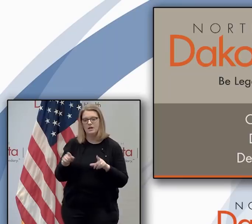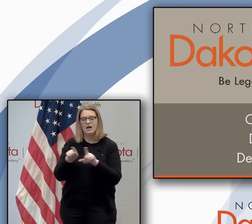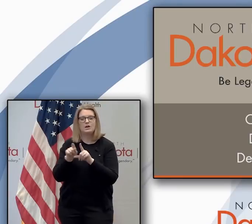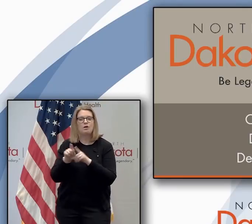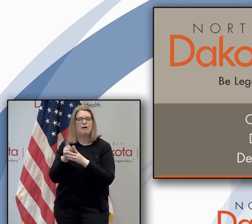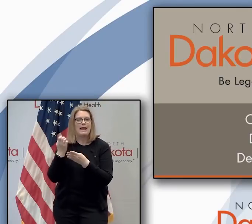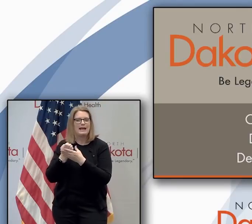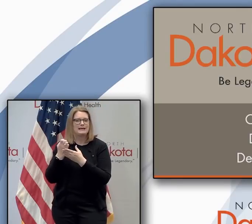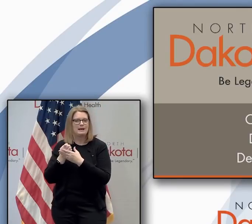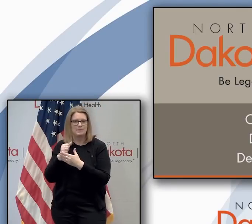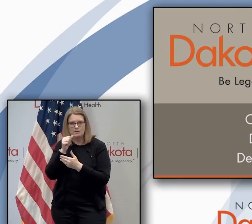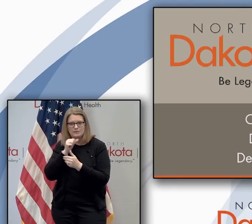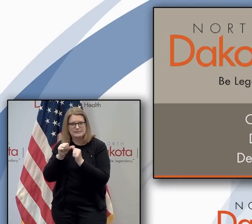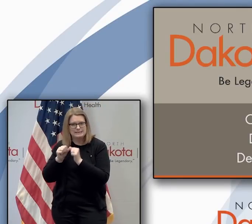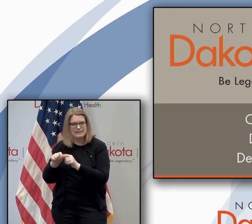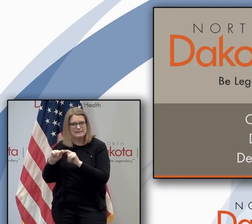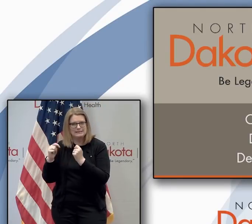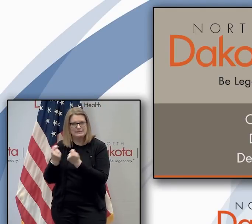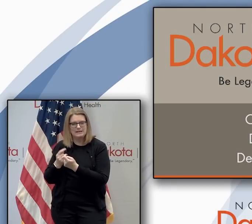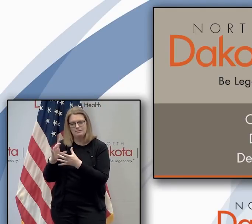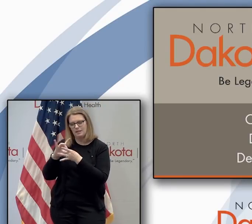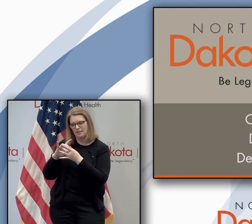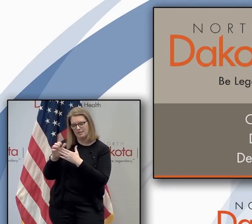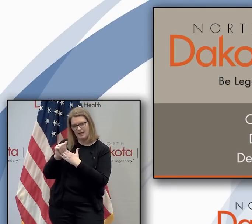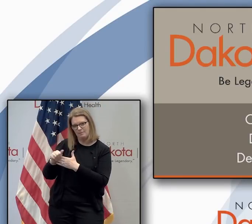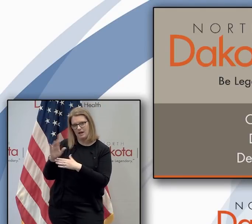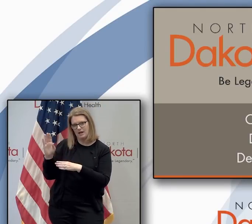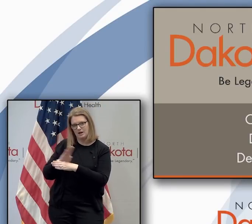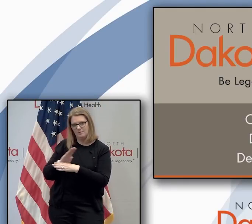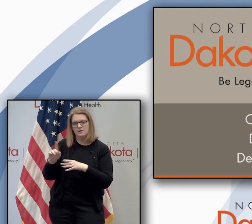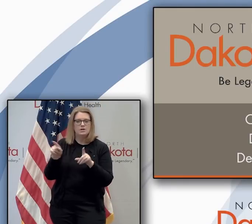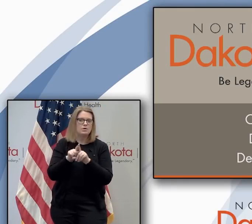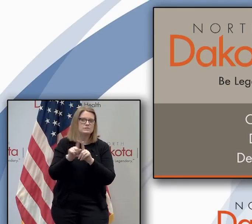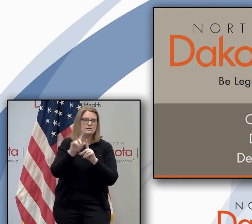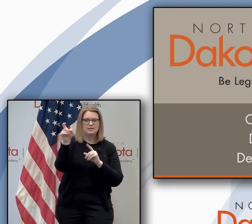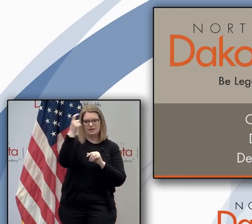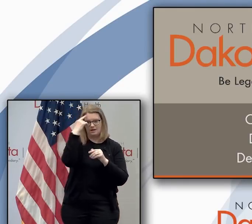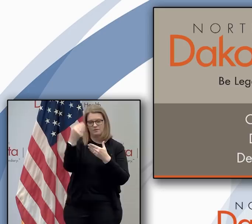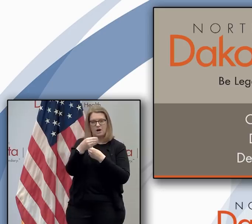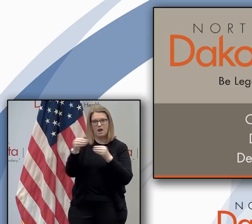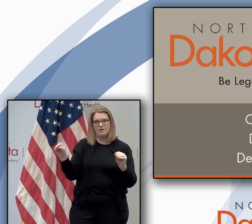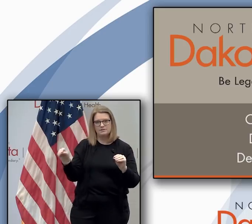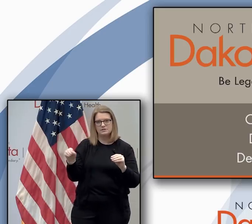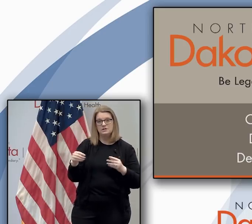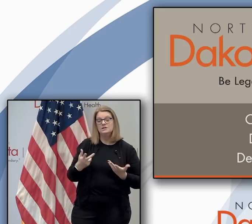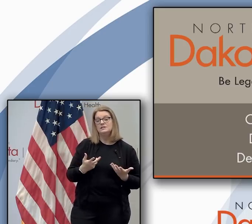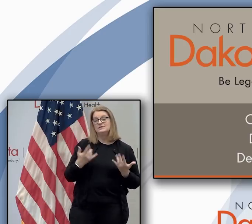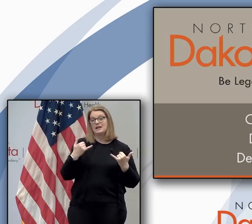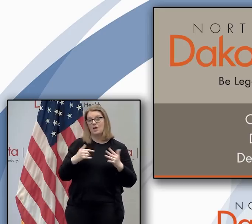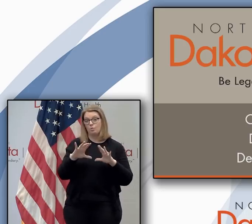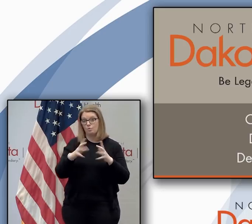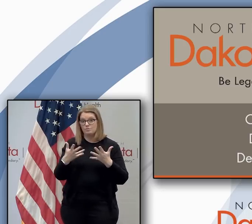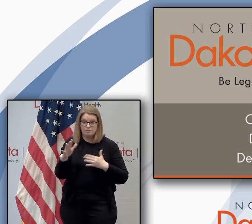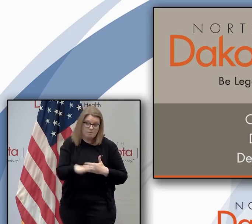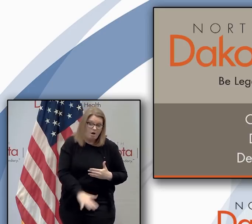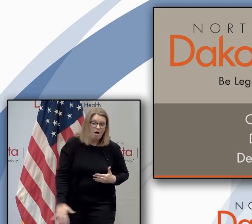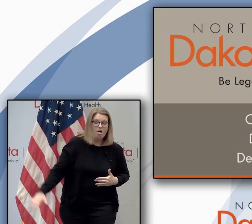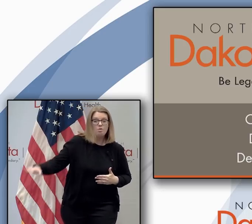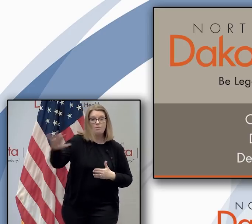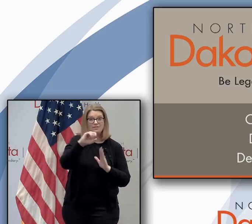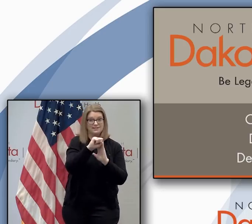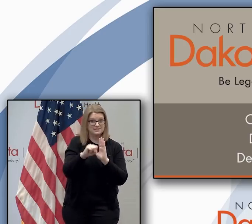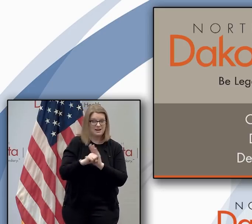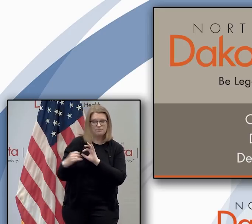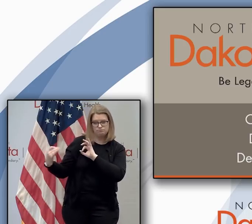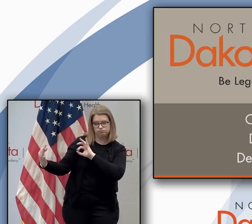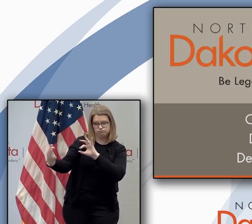Resiliency Team, led by Commerce in conjunction with the Governor's Office, and this was developed from input from statewide industry groups. And this